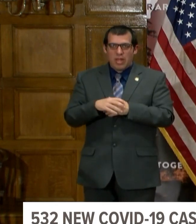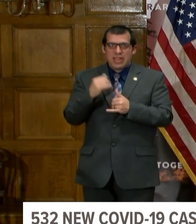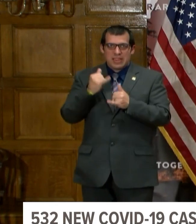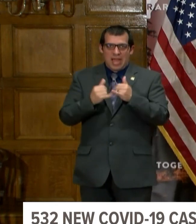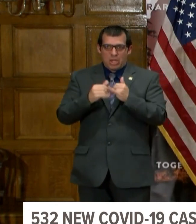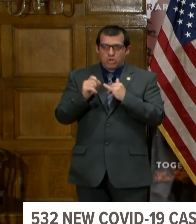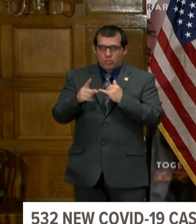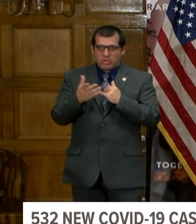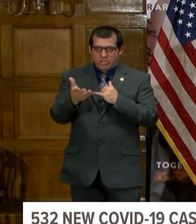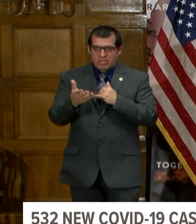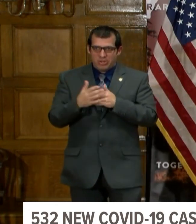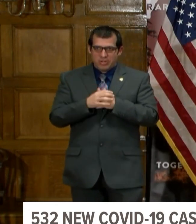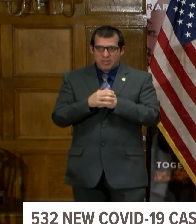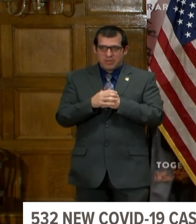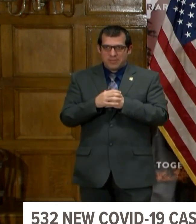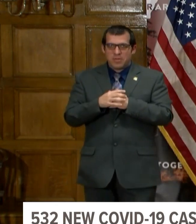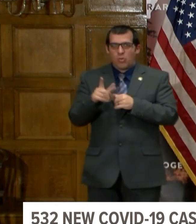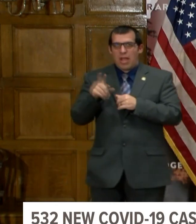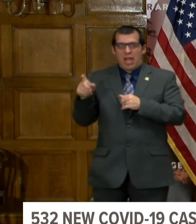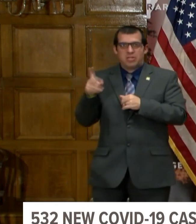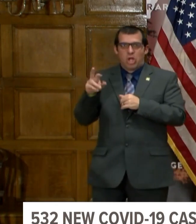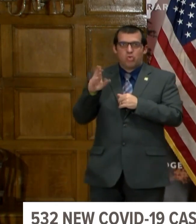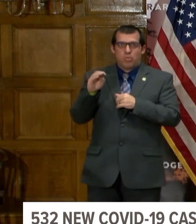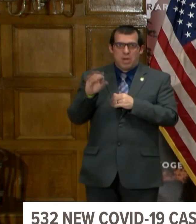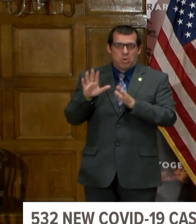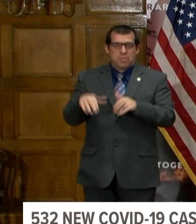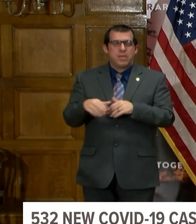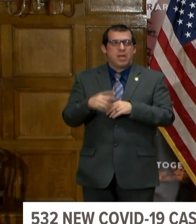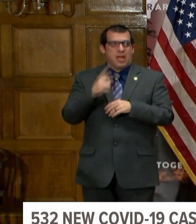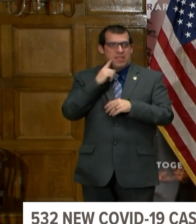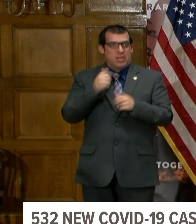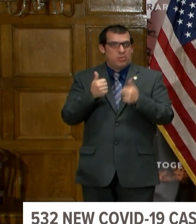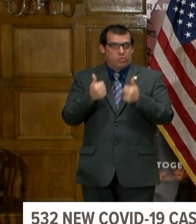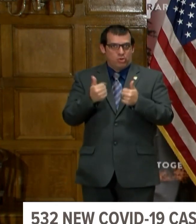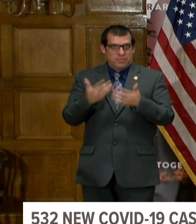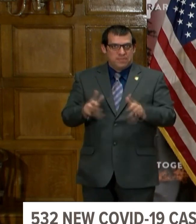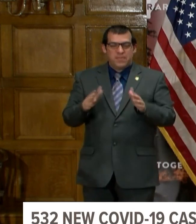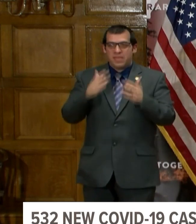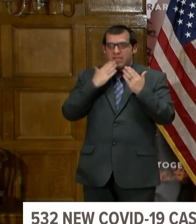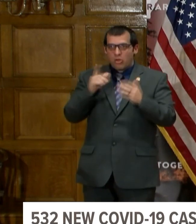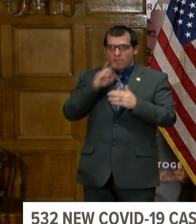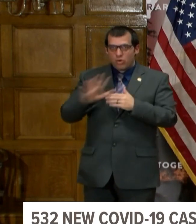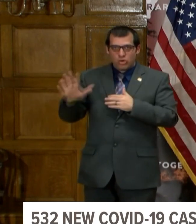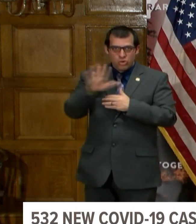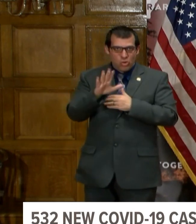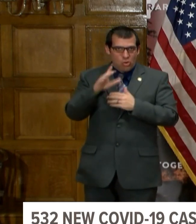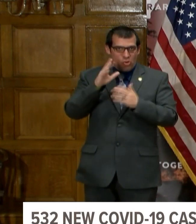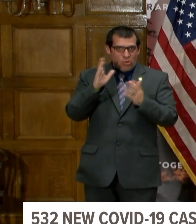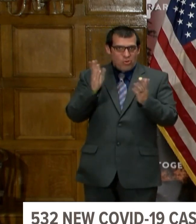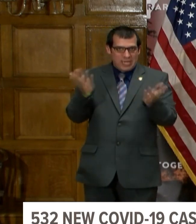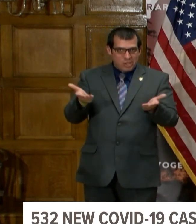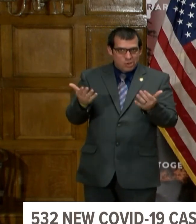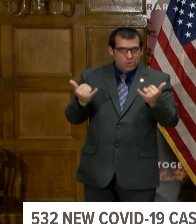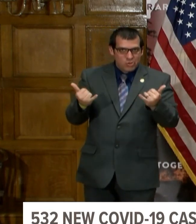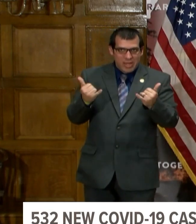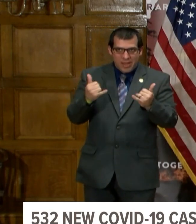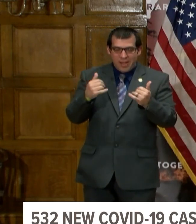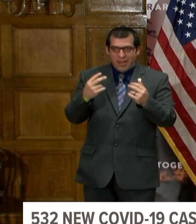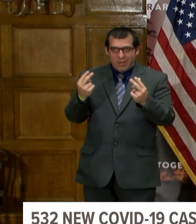Last question right here at the. I'll ask Dr. All right, so I think we're good with that. Thank you for your attention today,